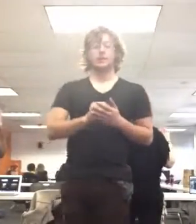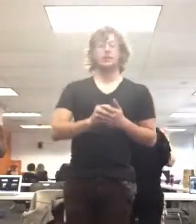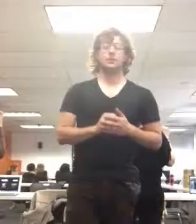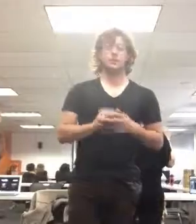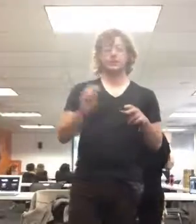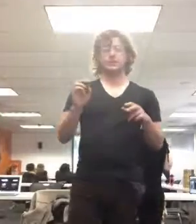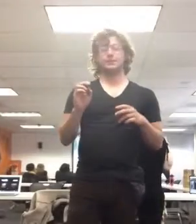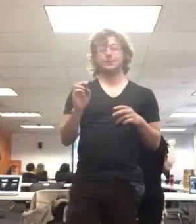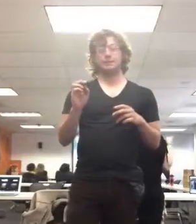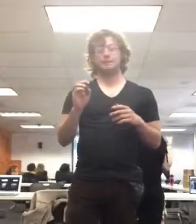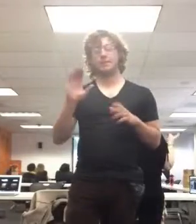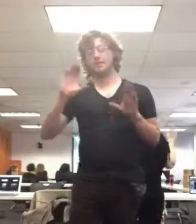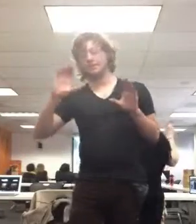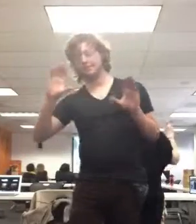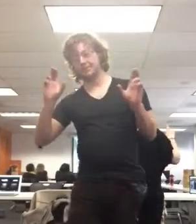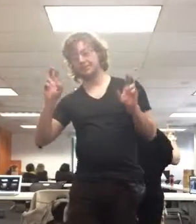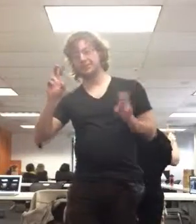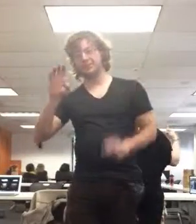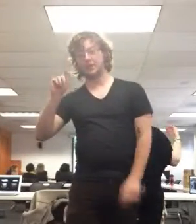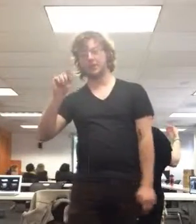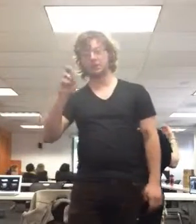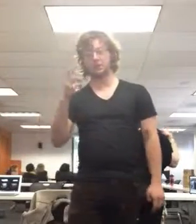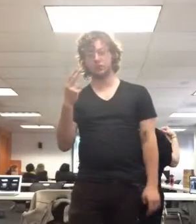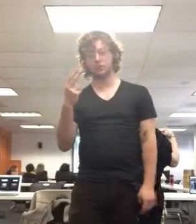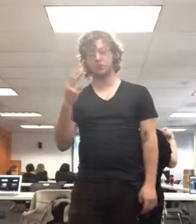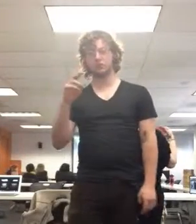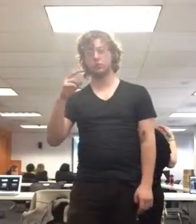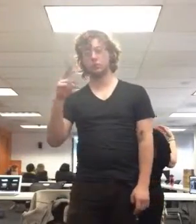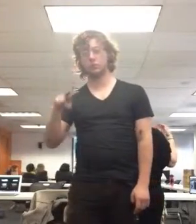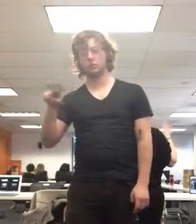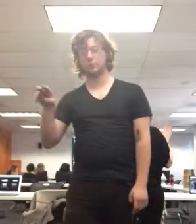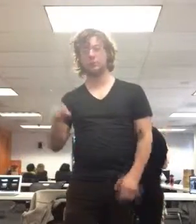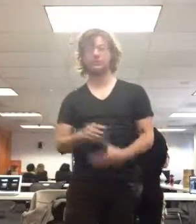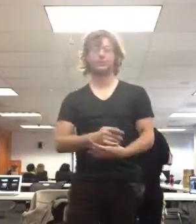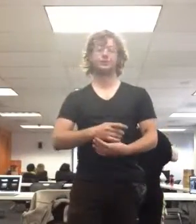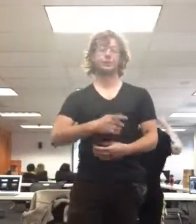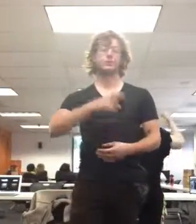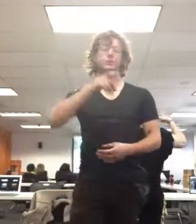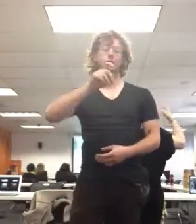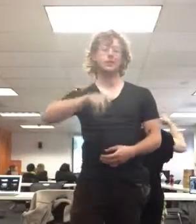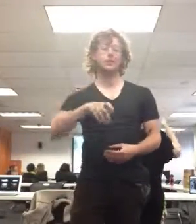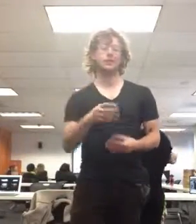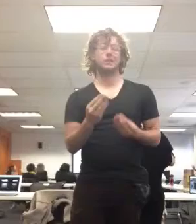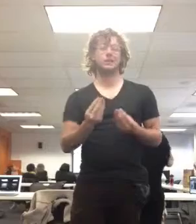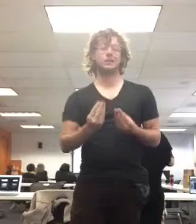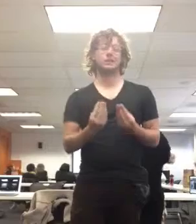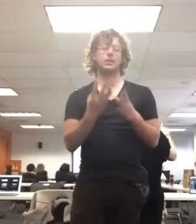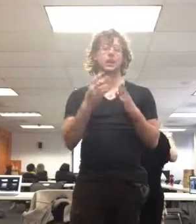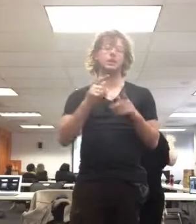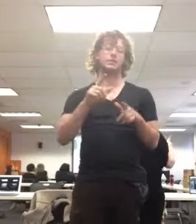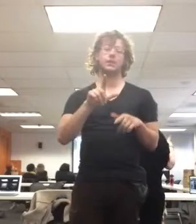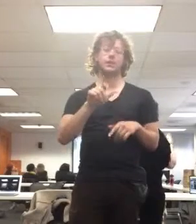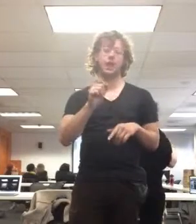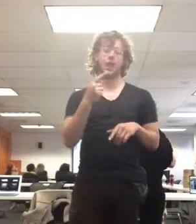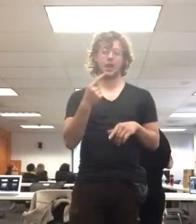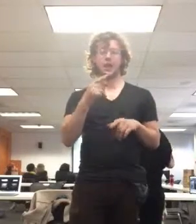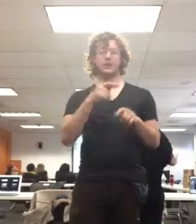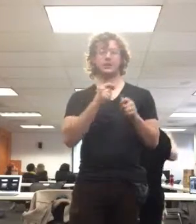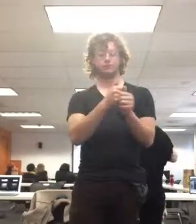we need to have enough process time or lag time where we're just standing here listening to a whole